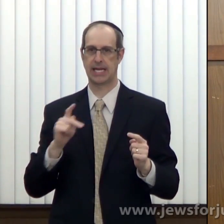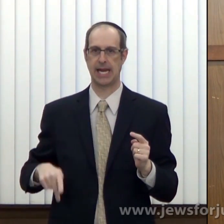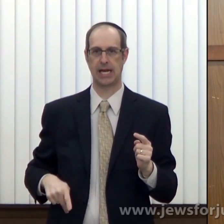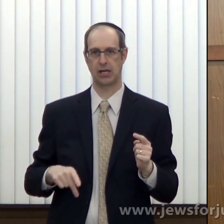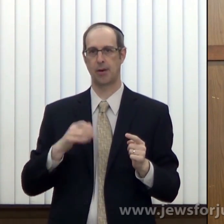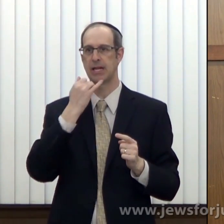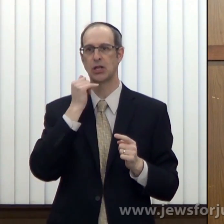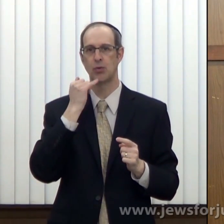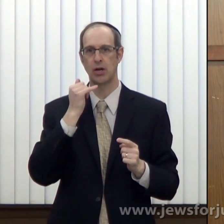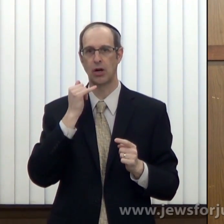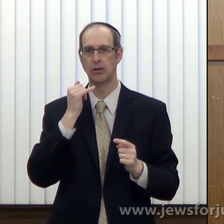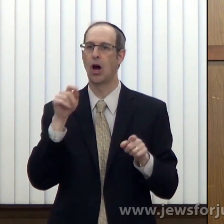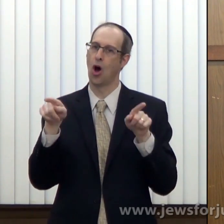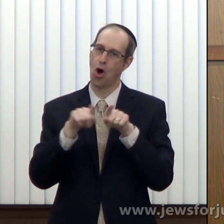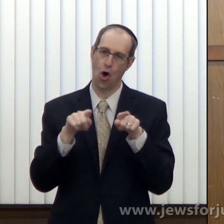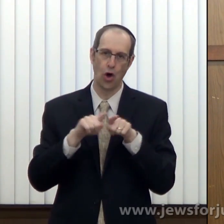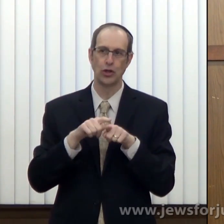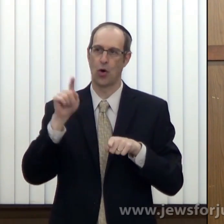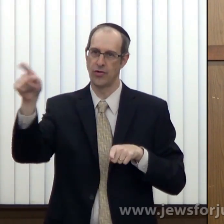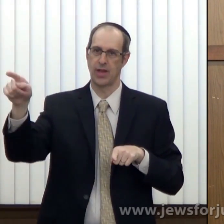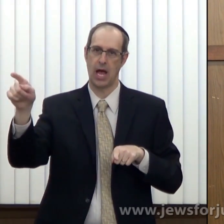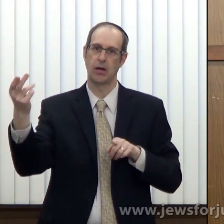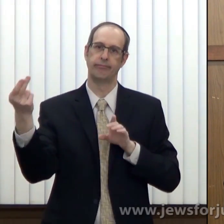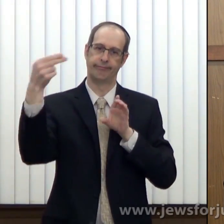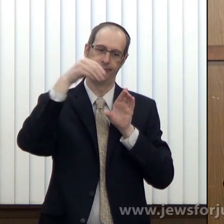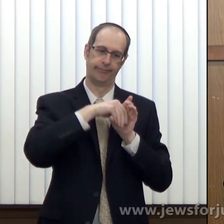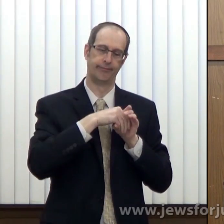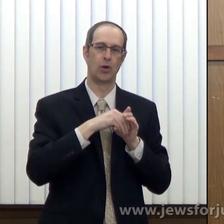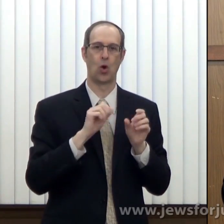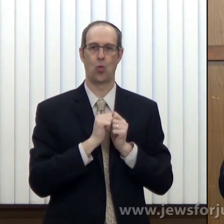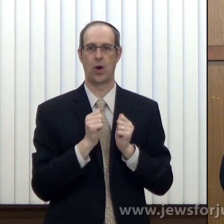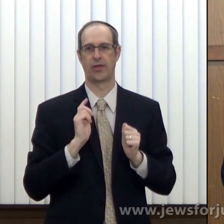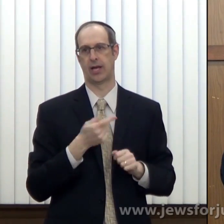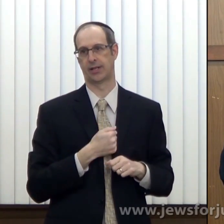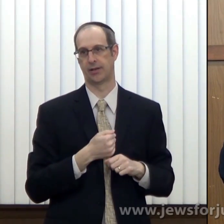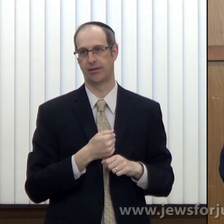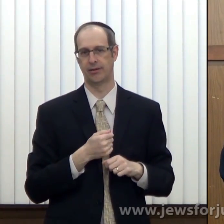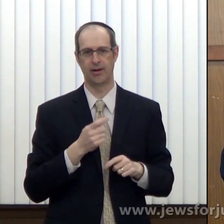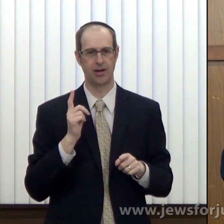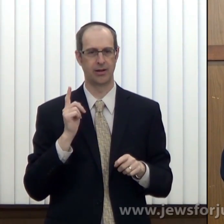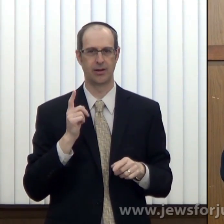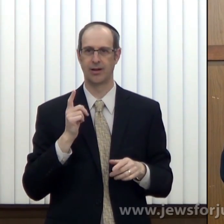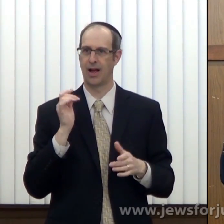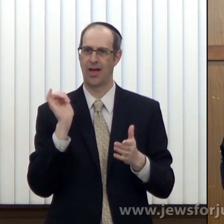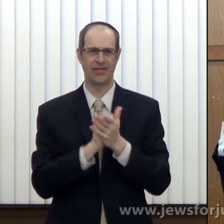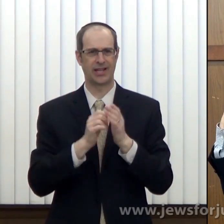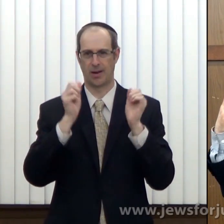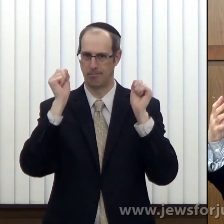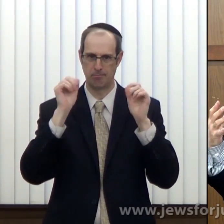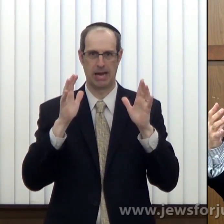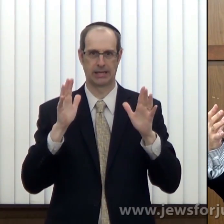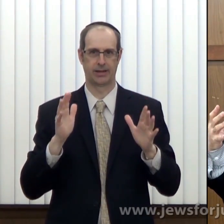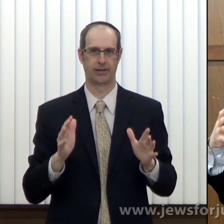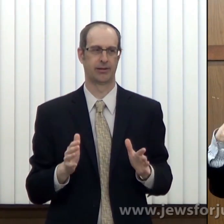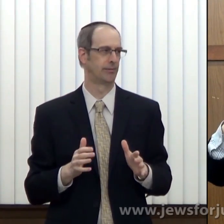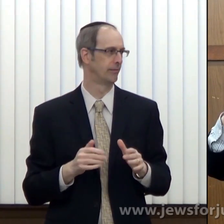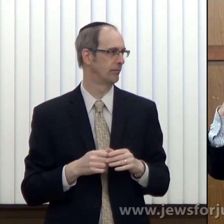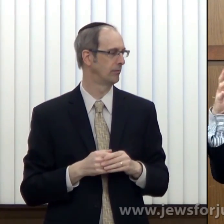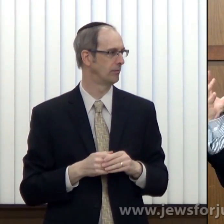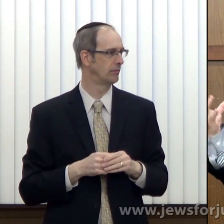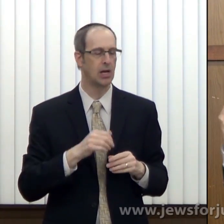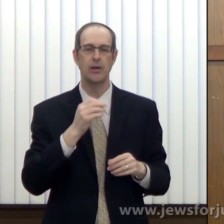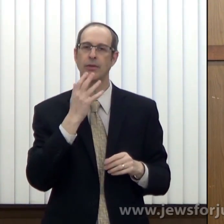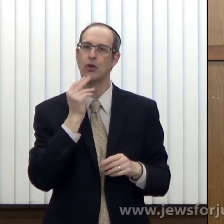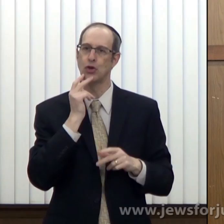Israel, they will also reunite with us. That's an amazing prophecy, that the Jewish people will